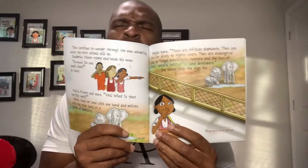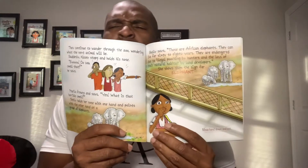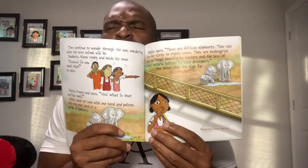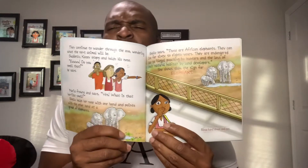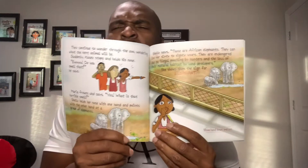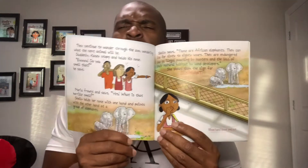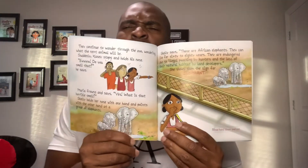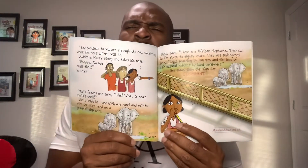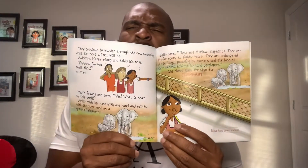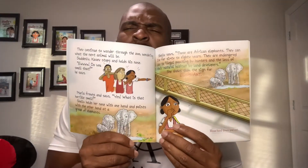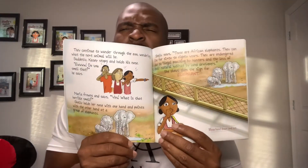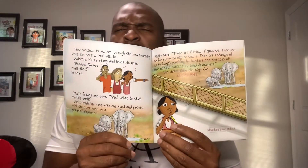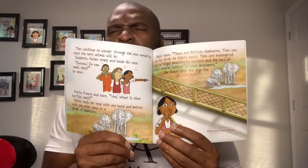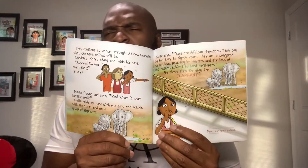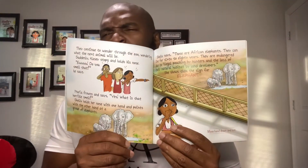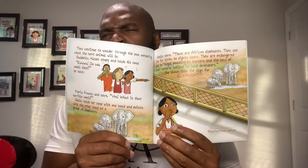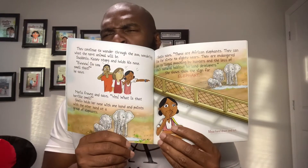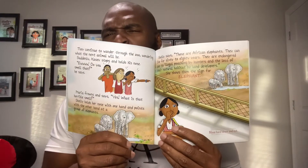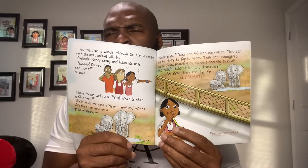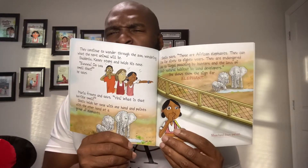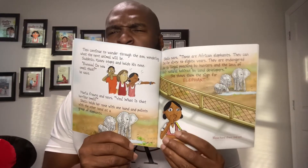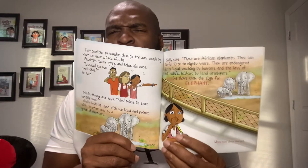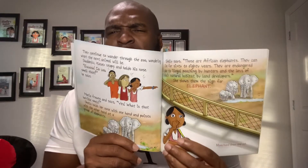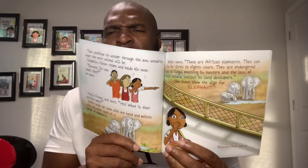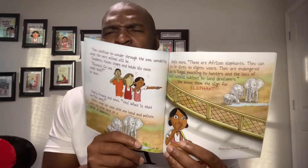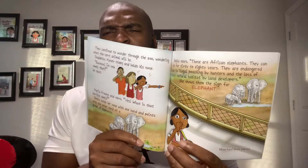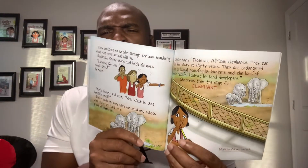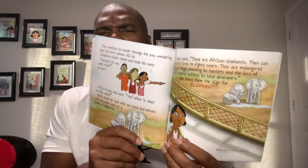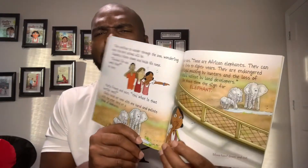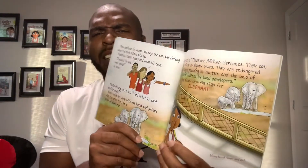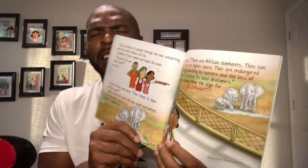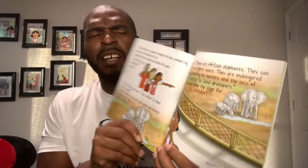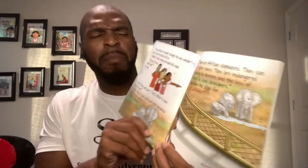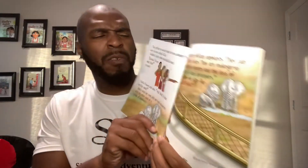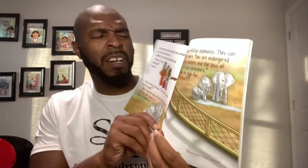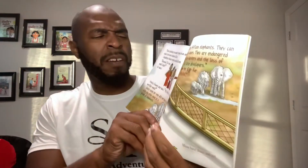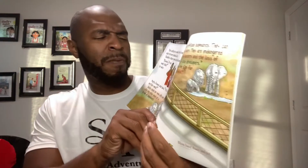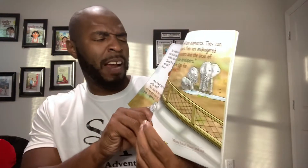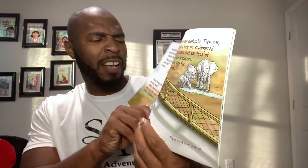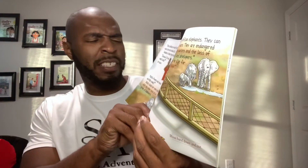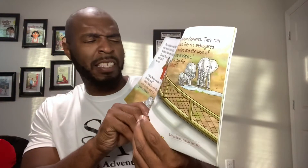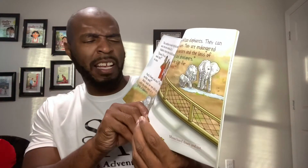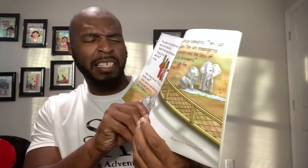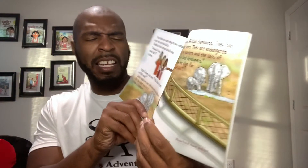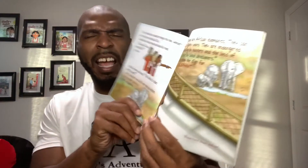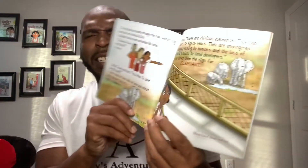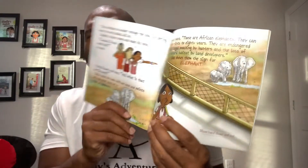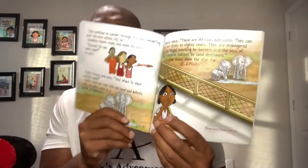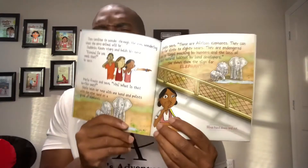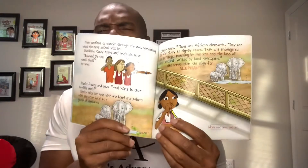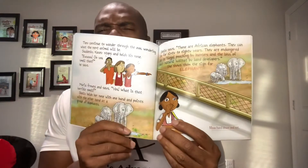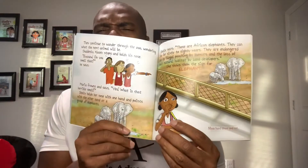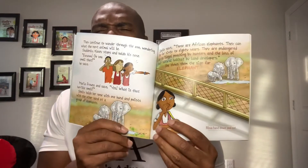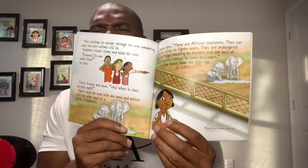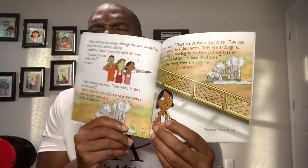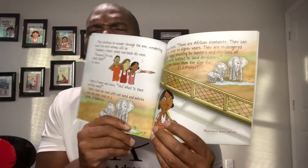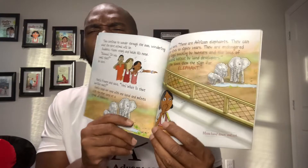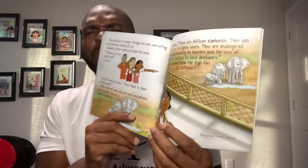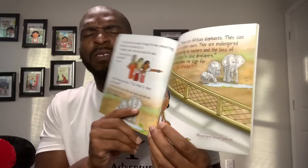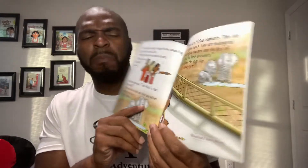his nose. Ew, do you smell that? He says. Maria frowns and says, yes, what is that horrible